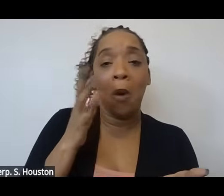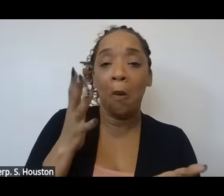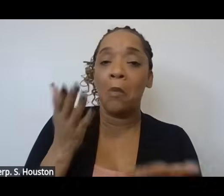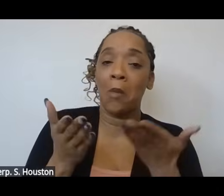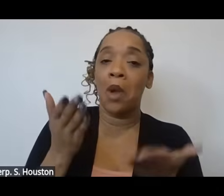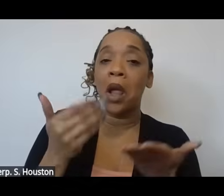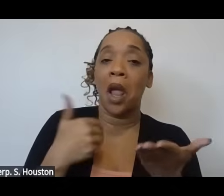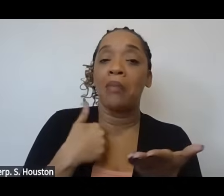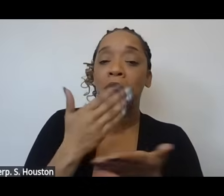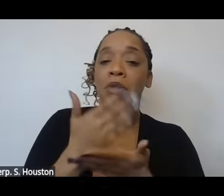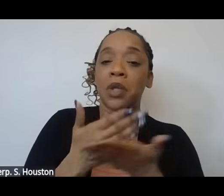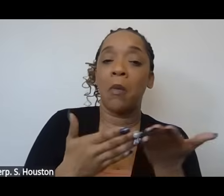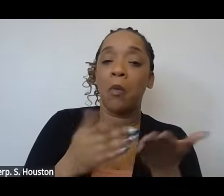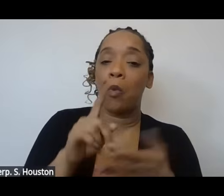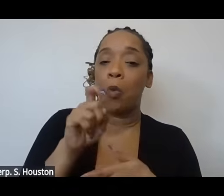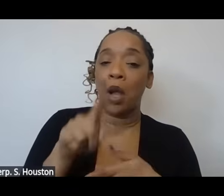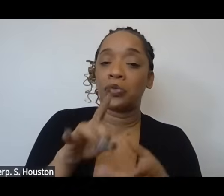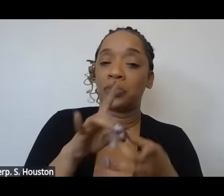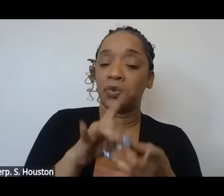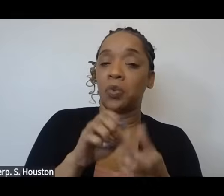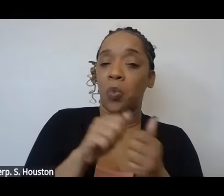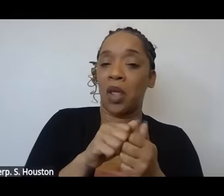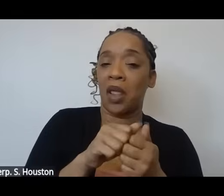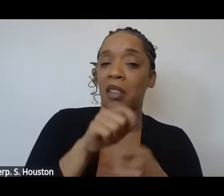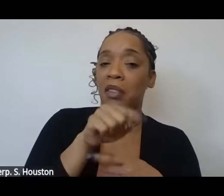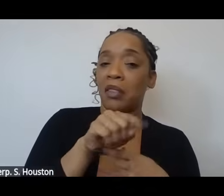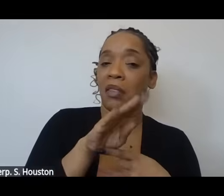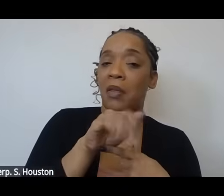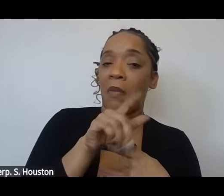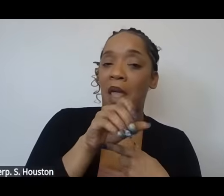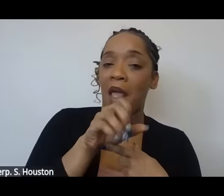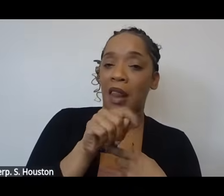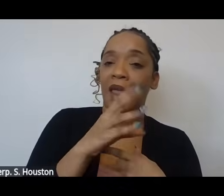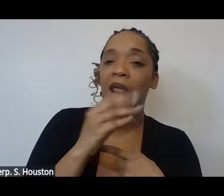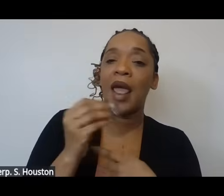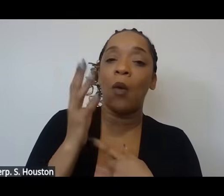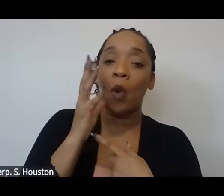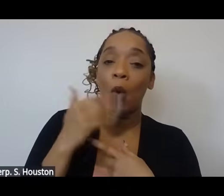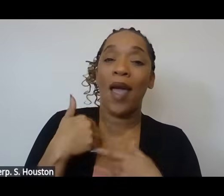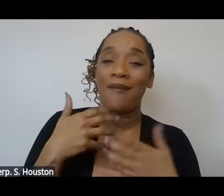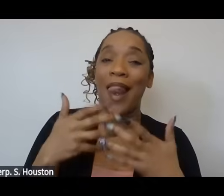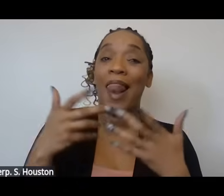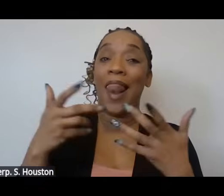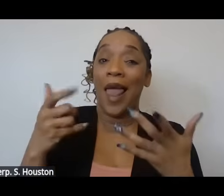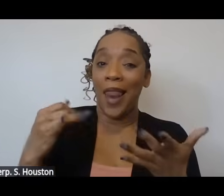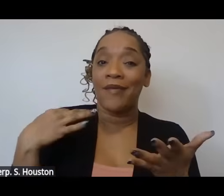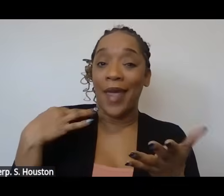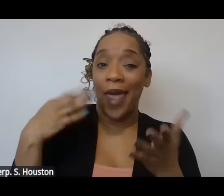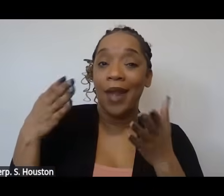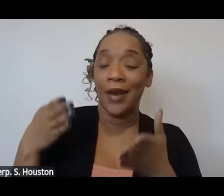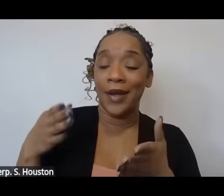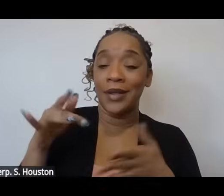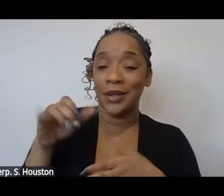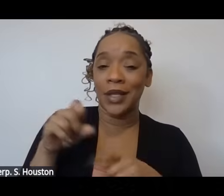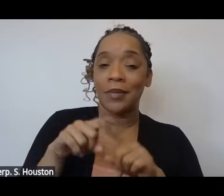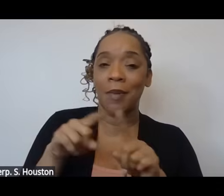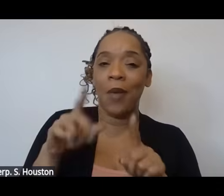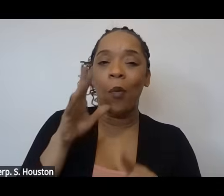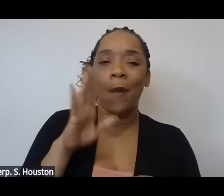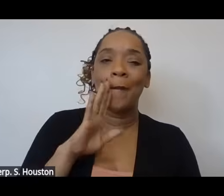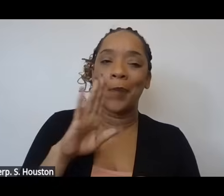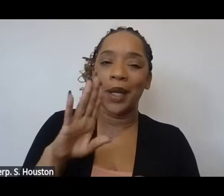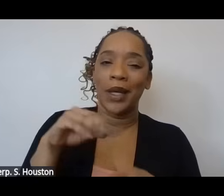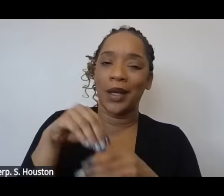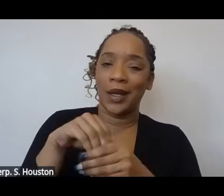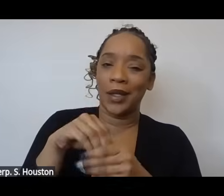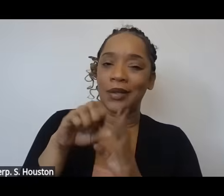we're definitely going to have a lot of candidates, but they're going to be in-state candidates who